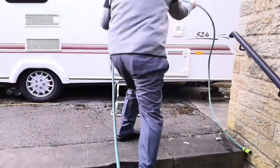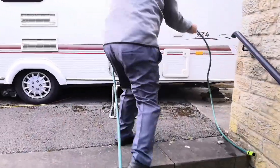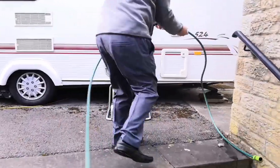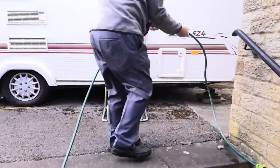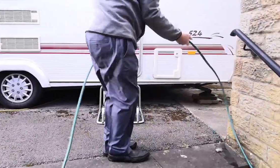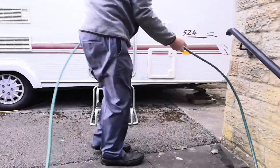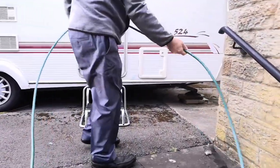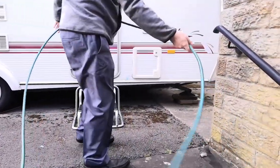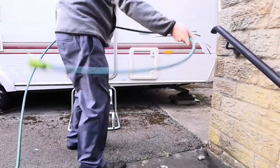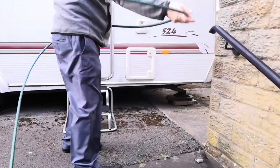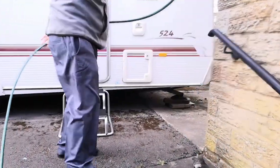How